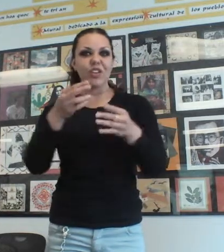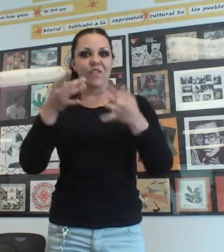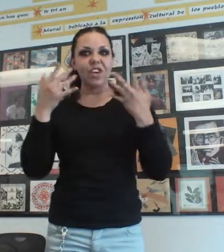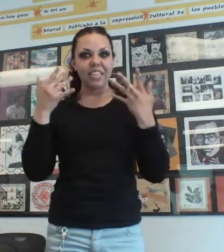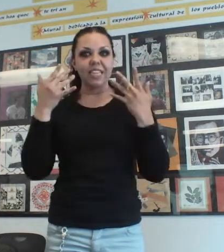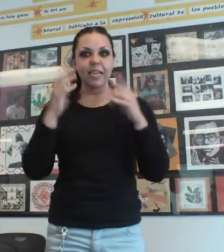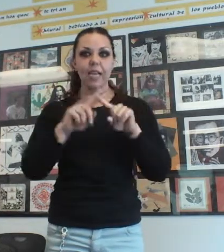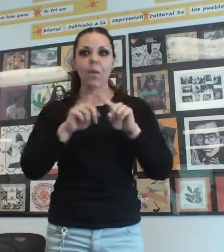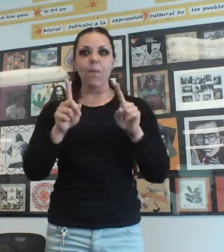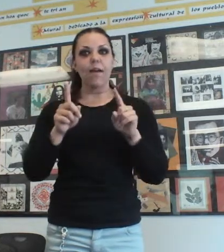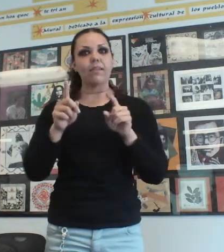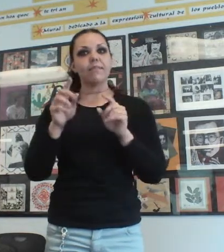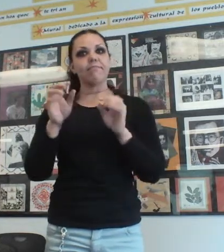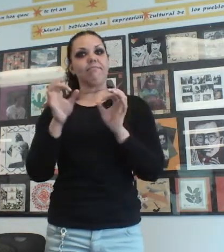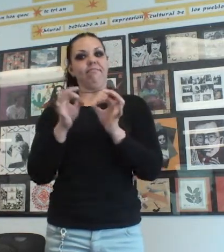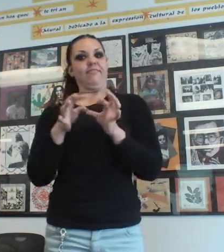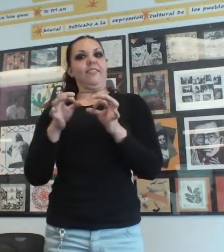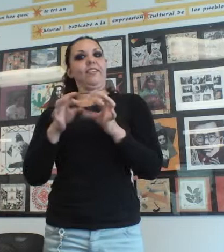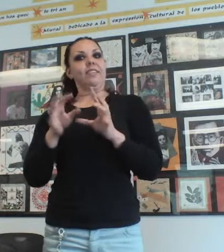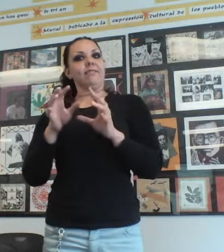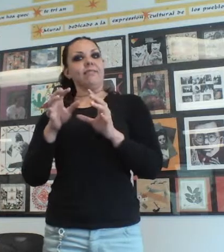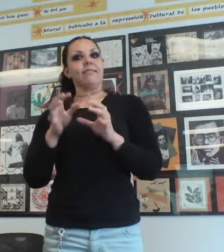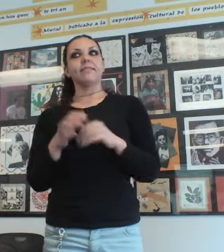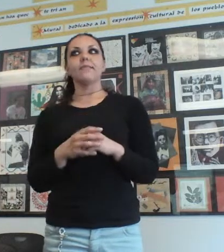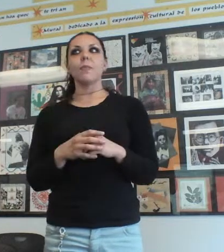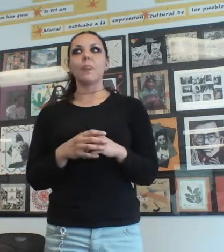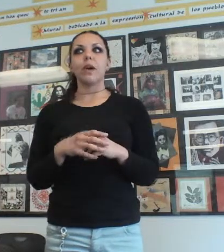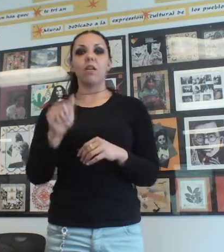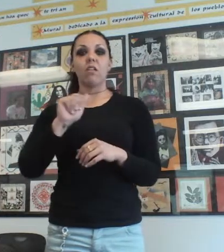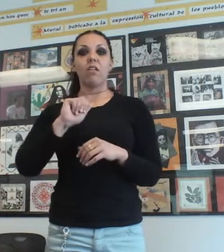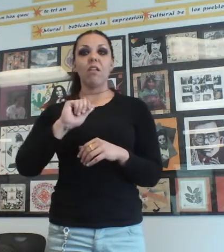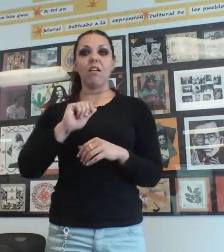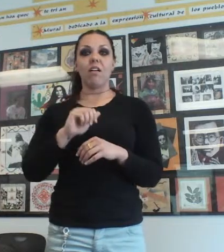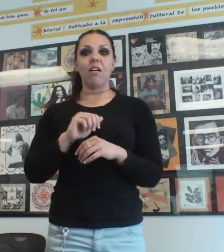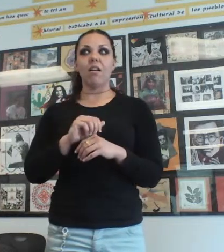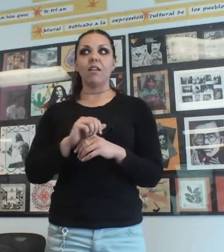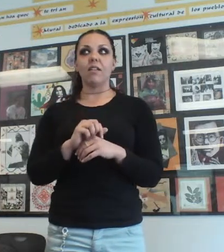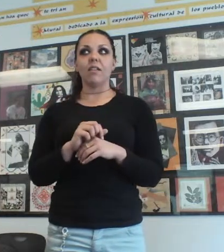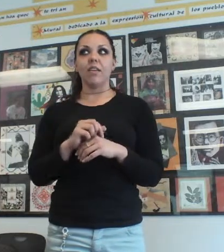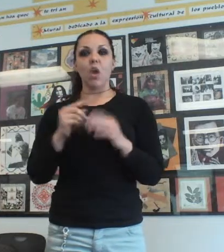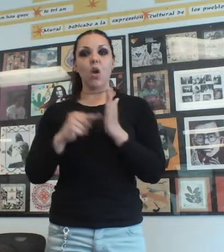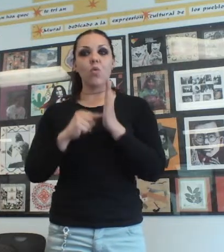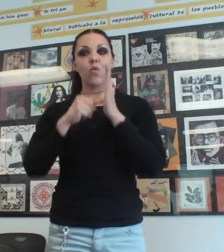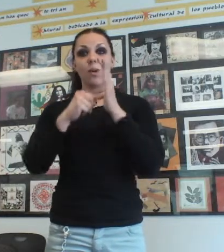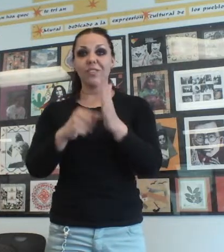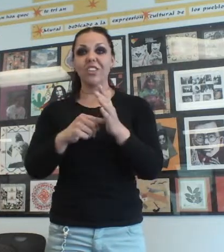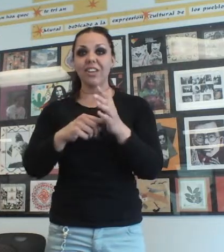detailed. They're all hypothetical representations. Why is that?